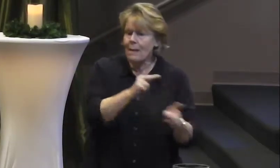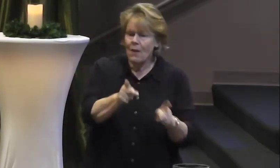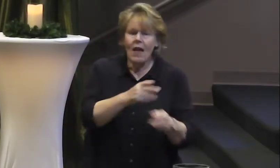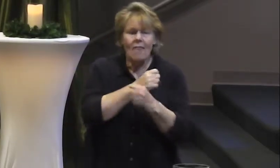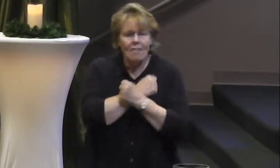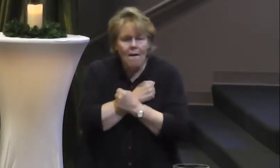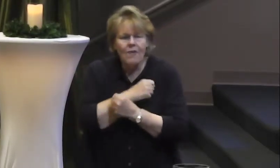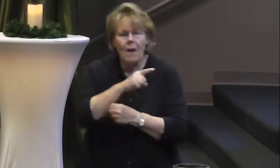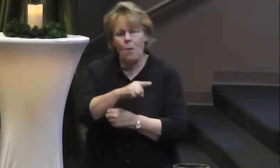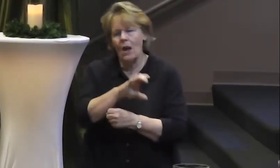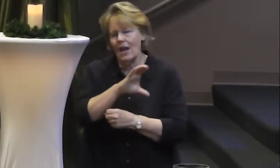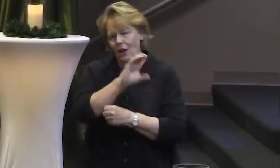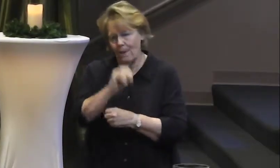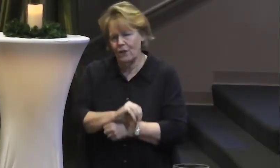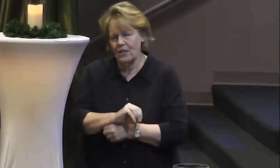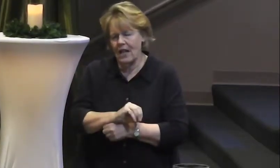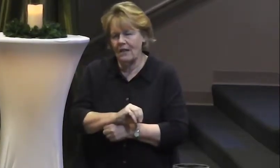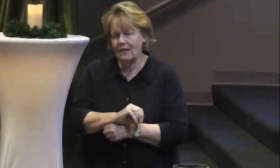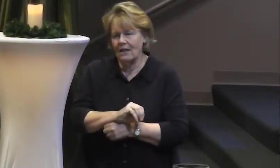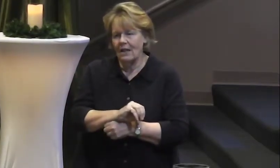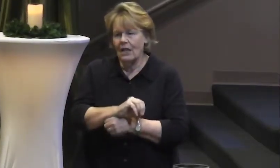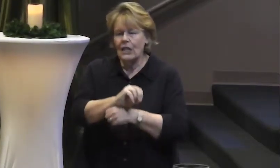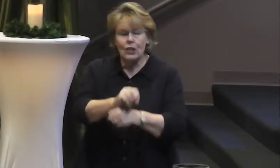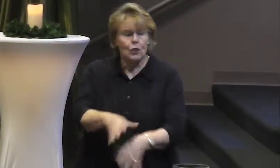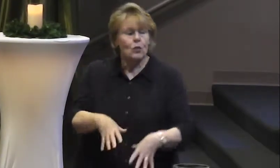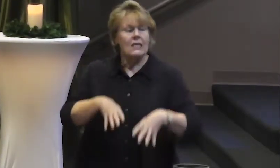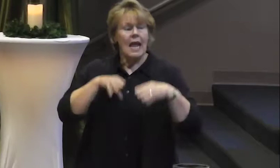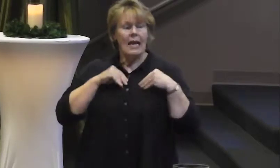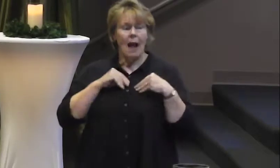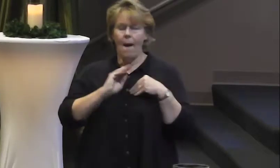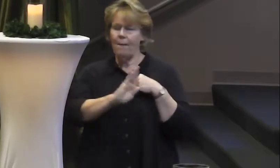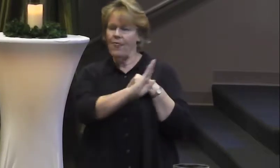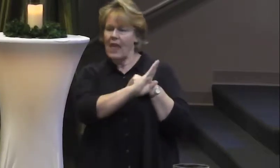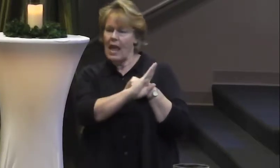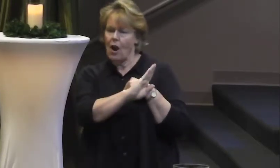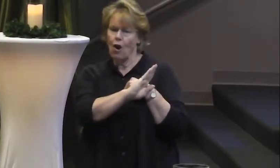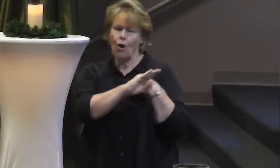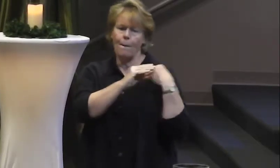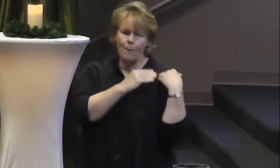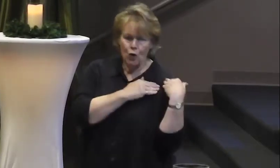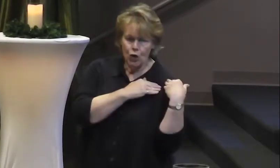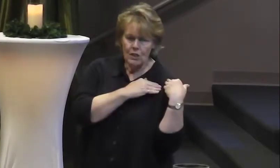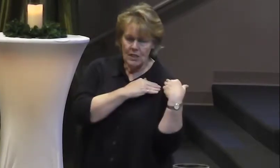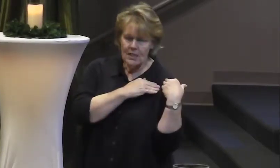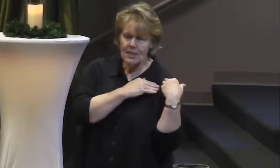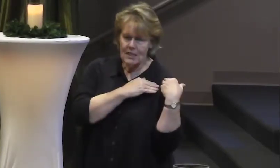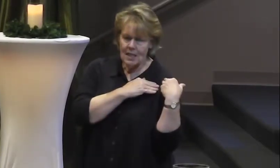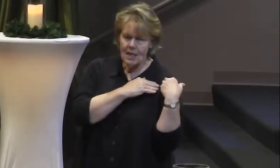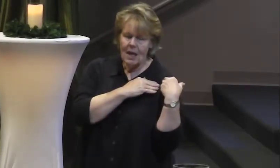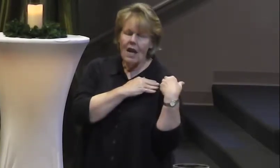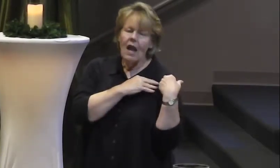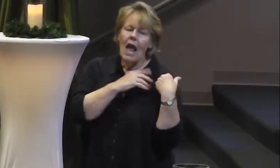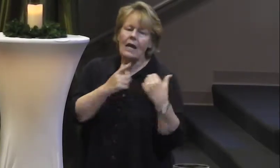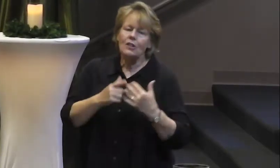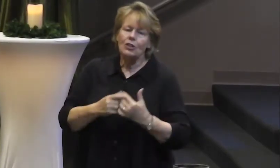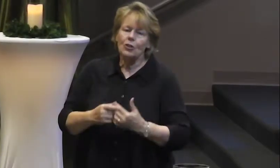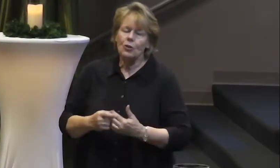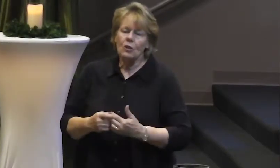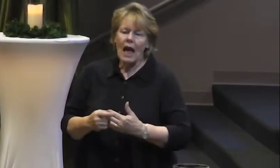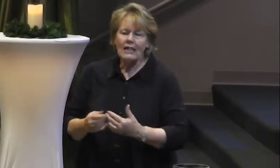to bear their kinds of burdens and to stir that same kind of hope